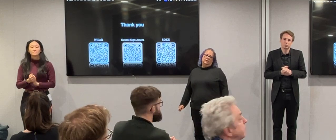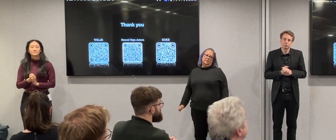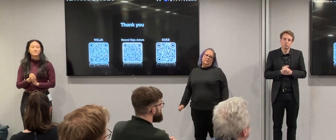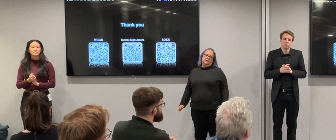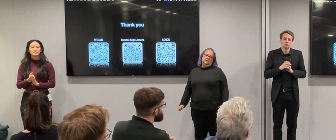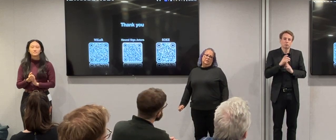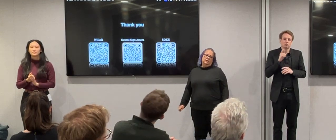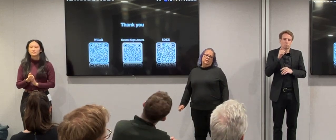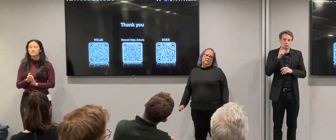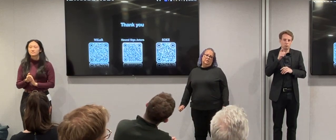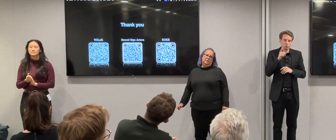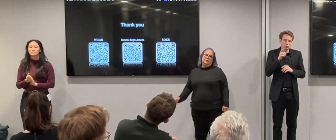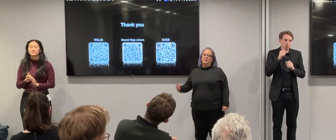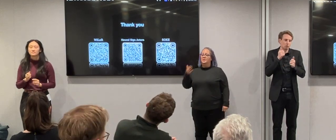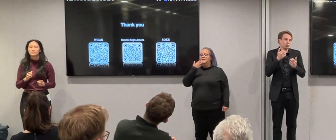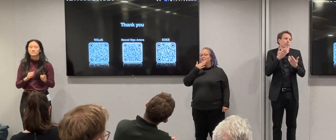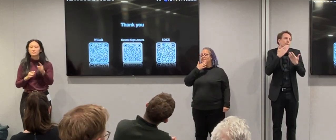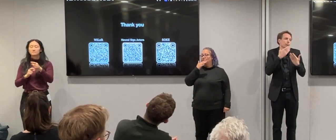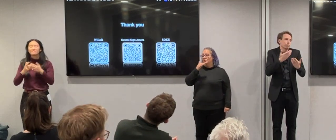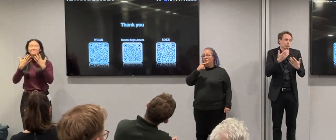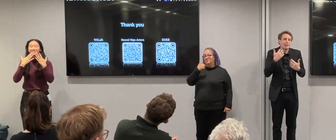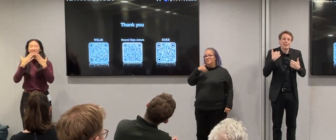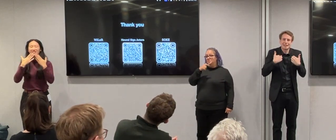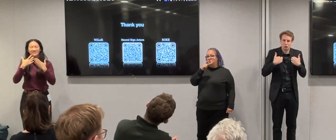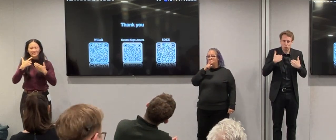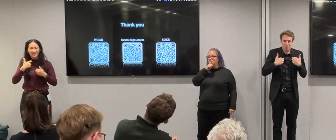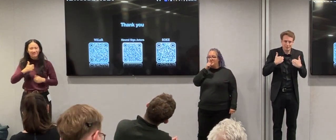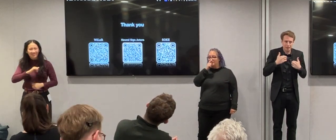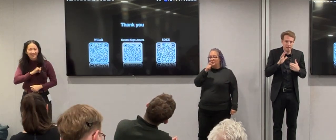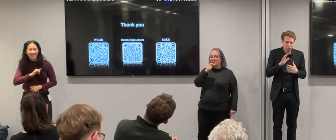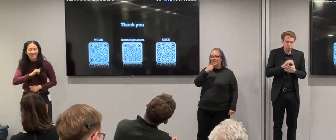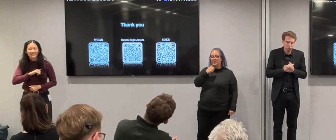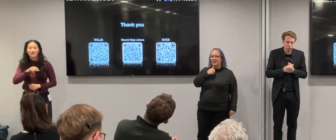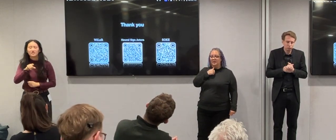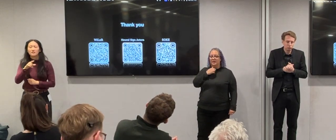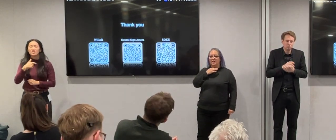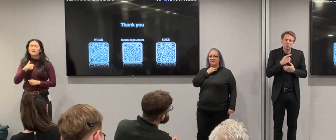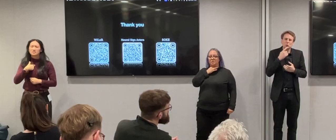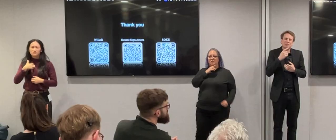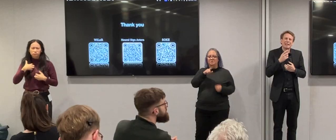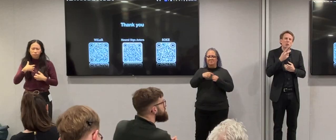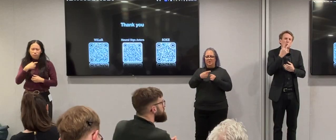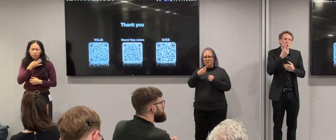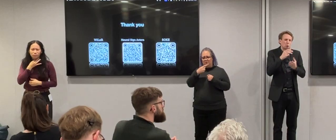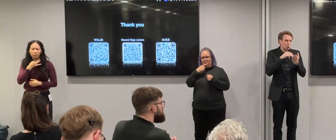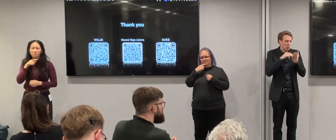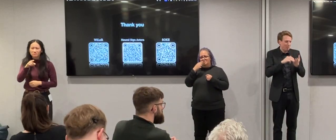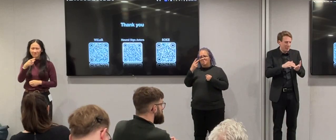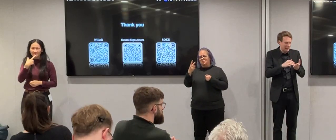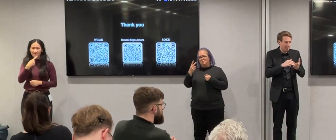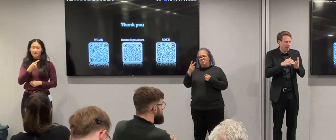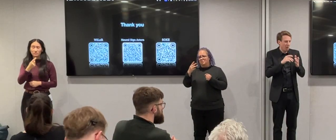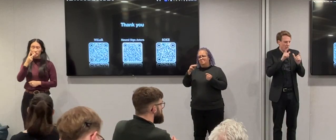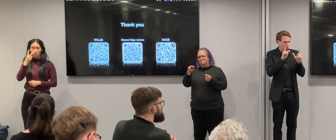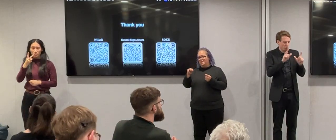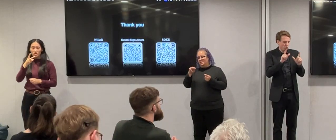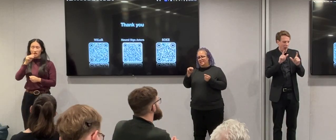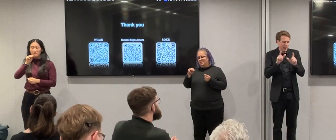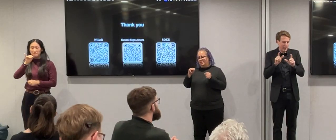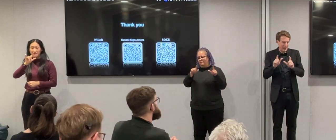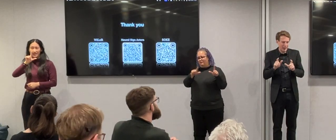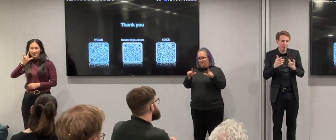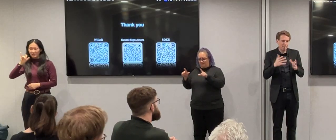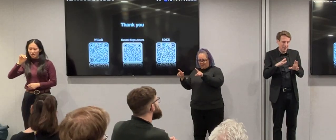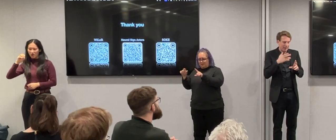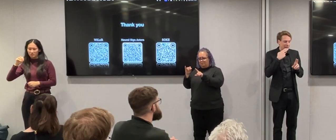Hey, thank you. That was really interesting. I'm just interested in do you say it was 2 million frames of data that you captured